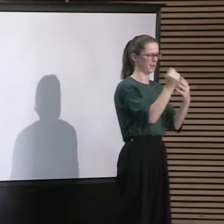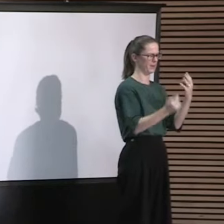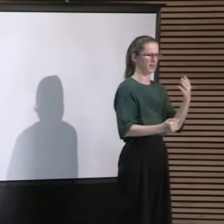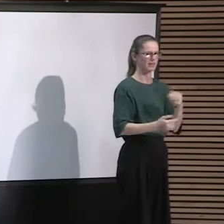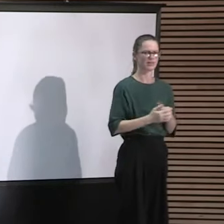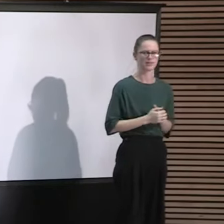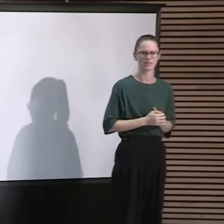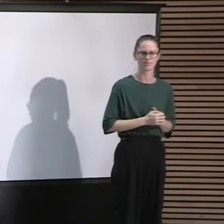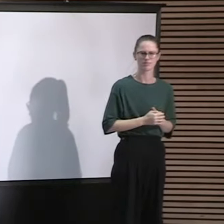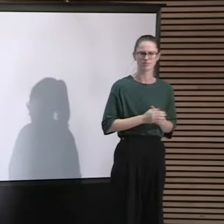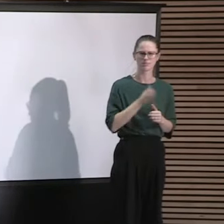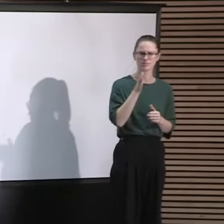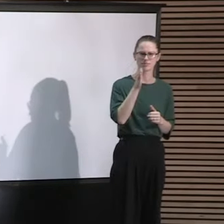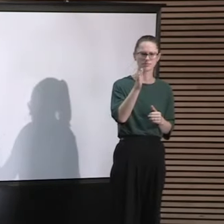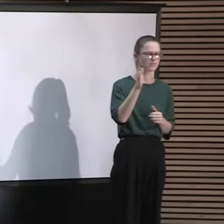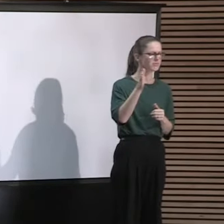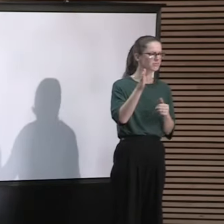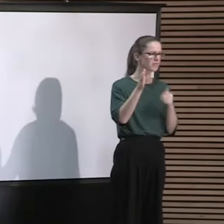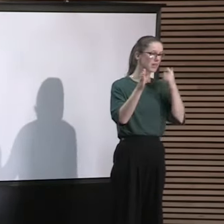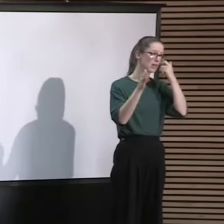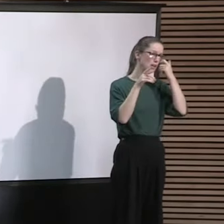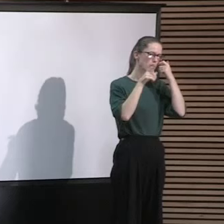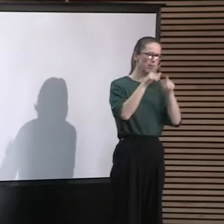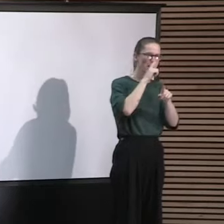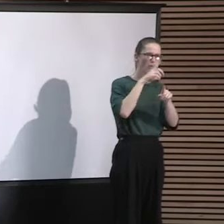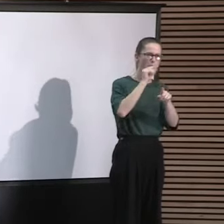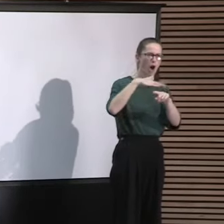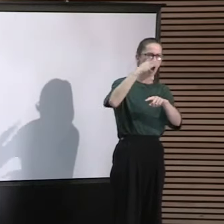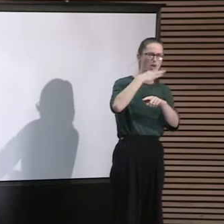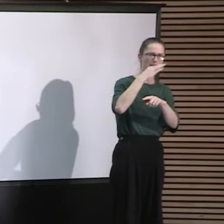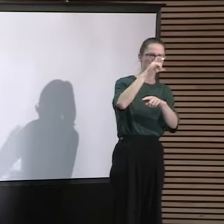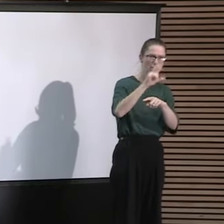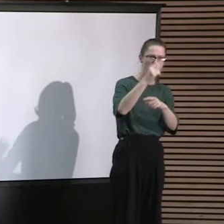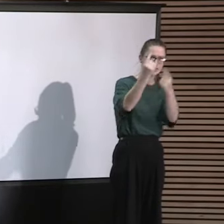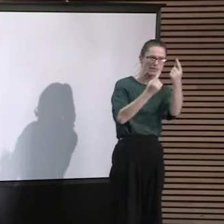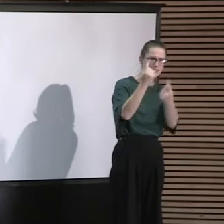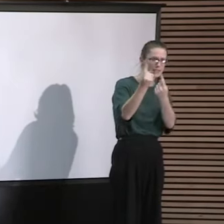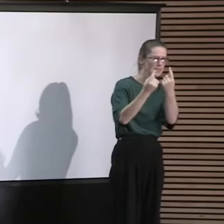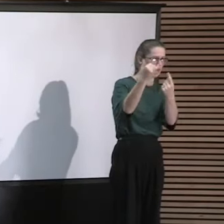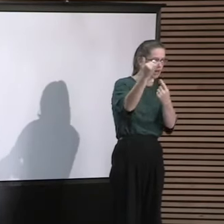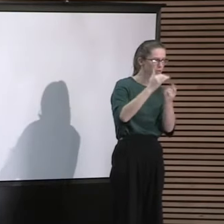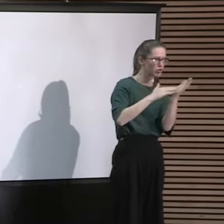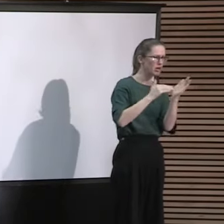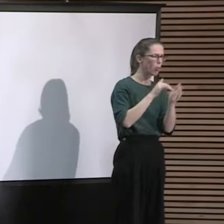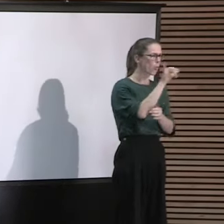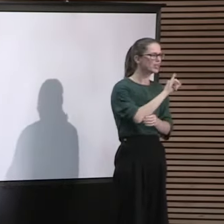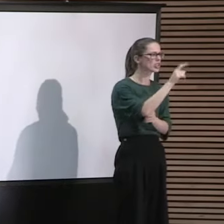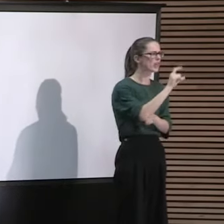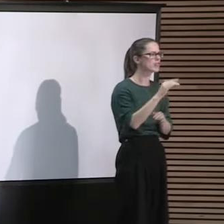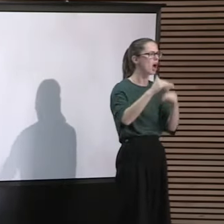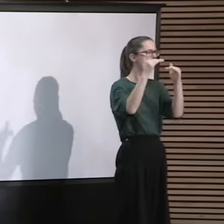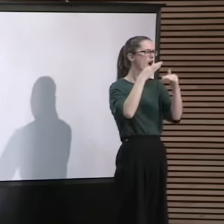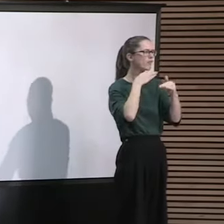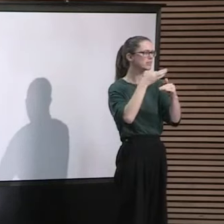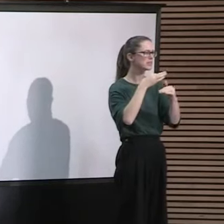testing at that that you point. mentioned, that's just in place for people coming from high-risk countries, right? So can you give us some examples of what's high risk, medium risk and low risk? Now,